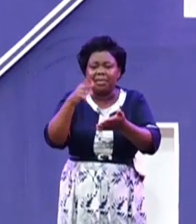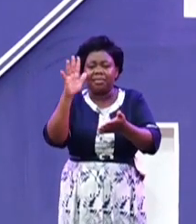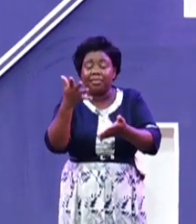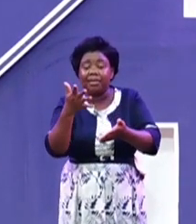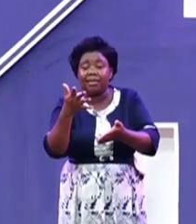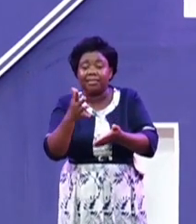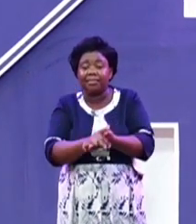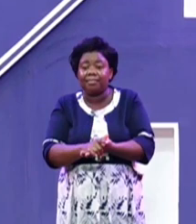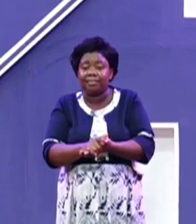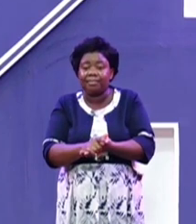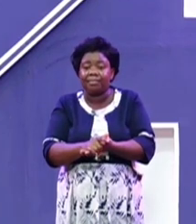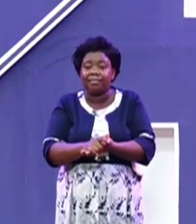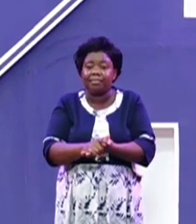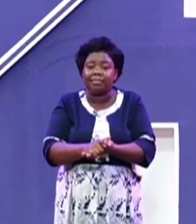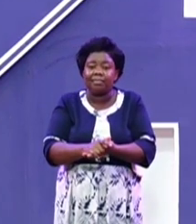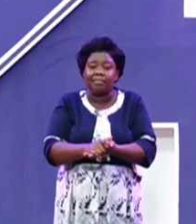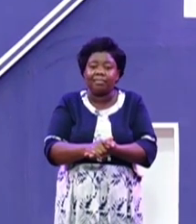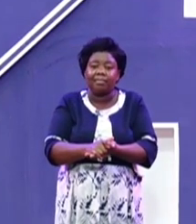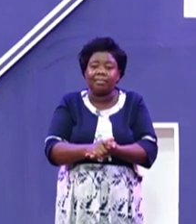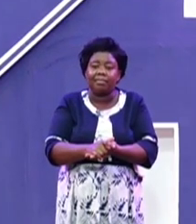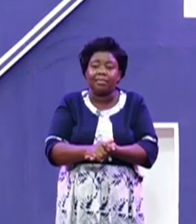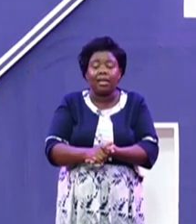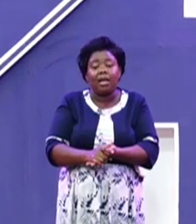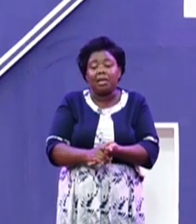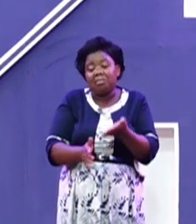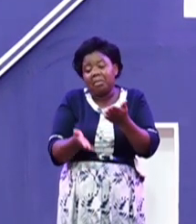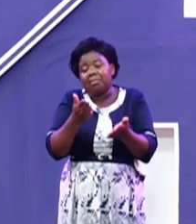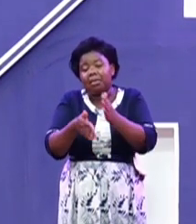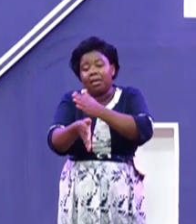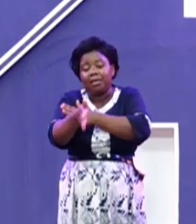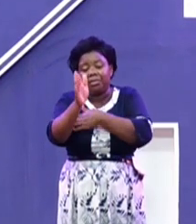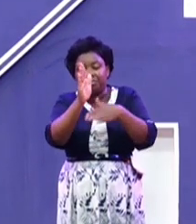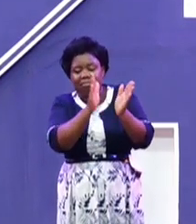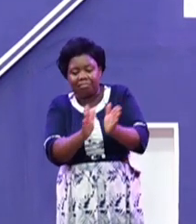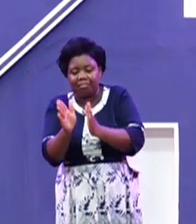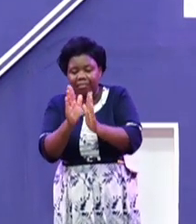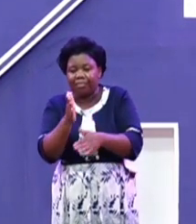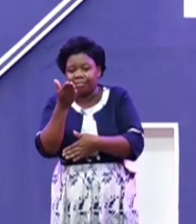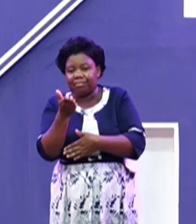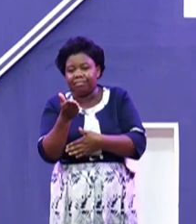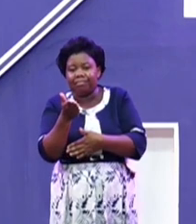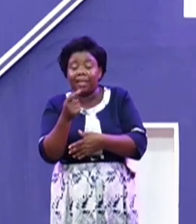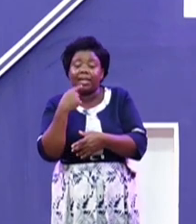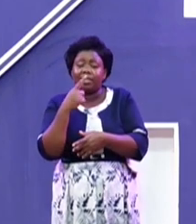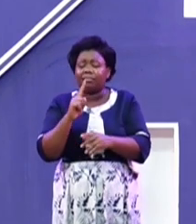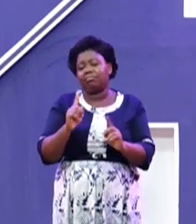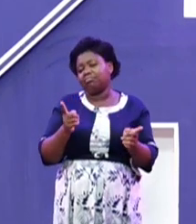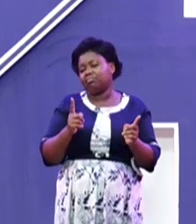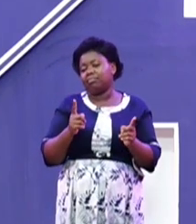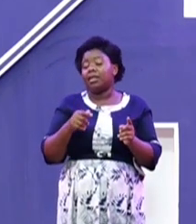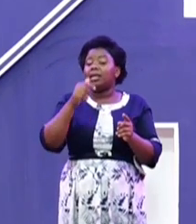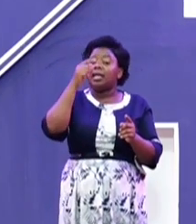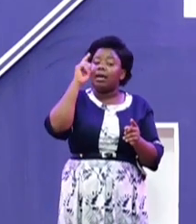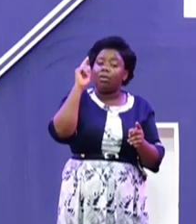shillings. Katonda nga yakiteeka bwatyo. If it was God's preparation to be charged. Buli